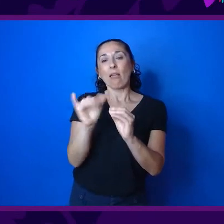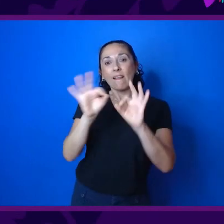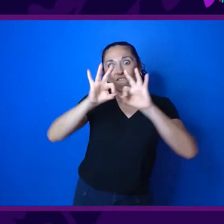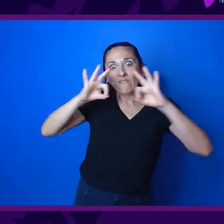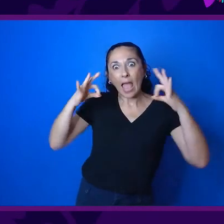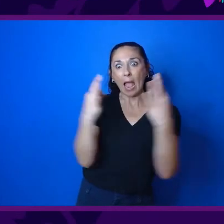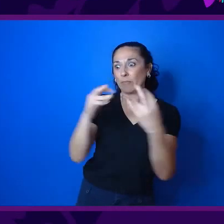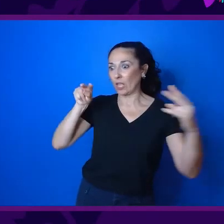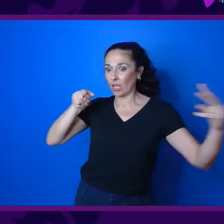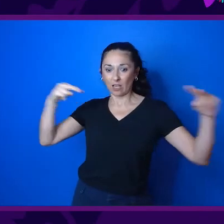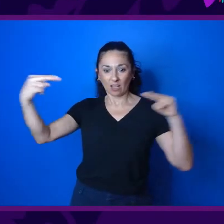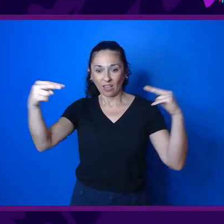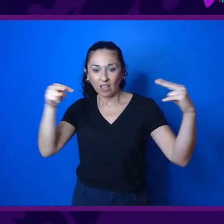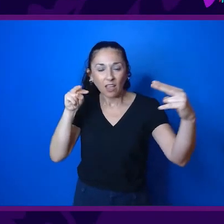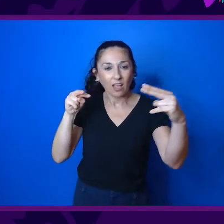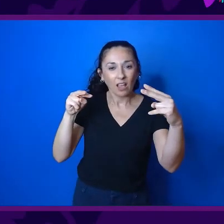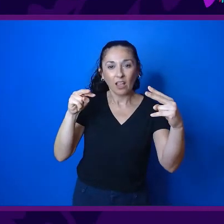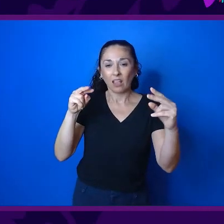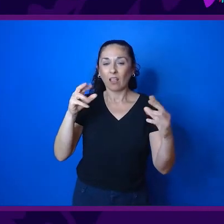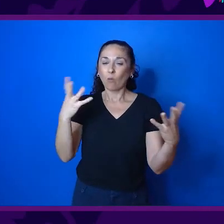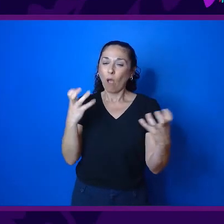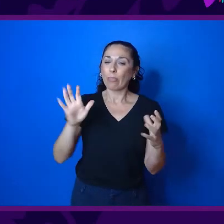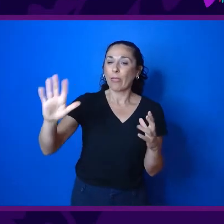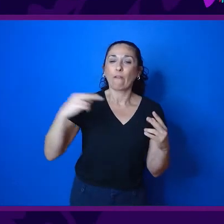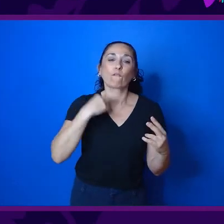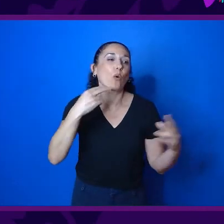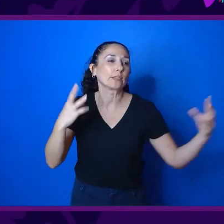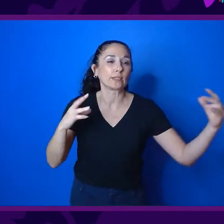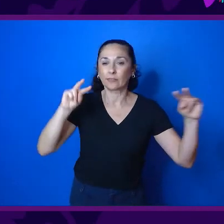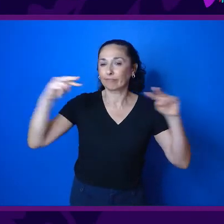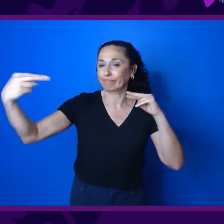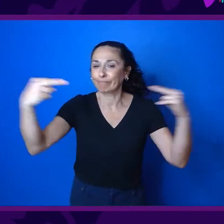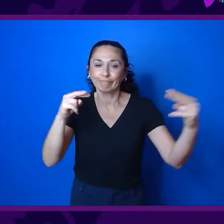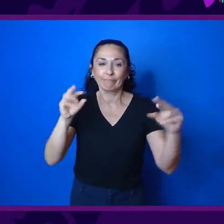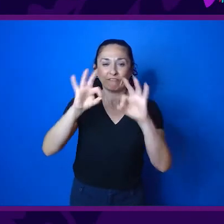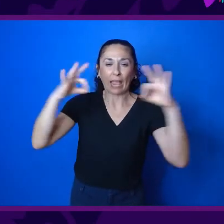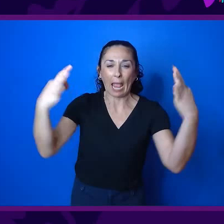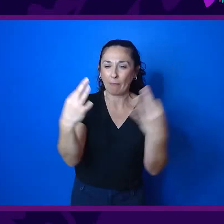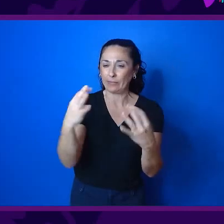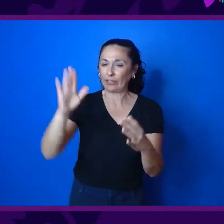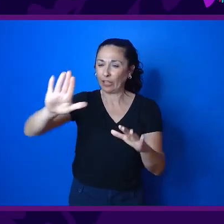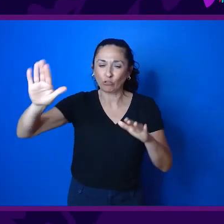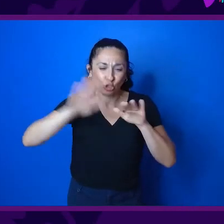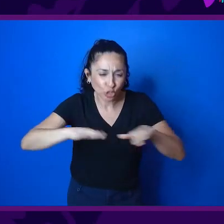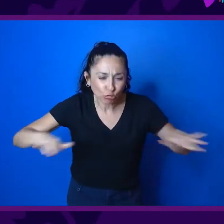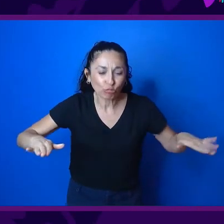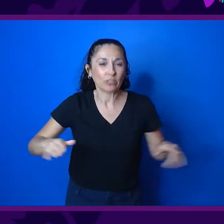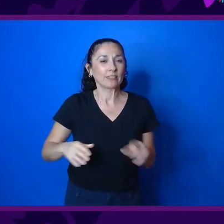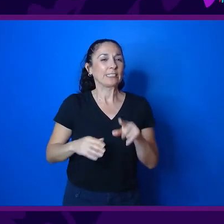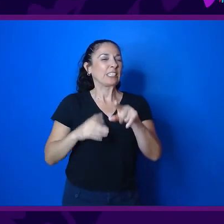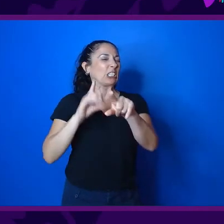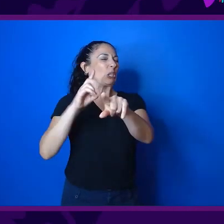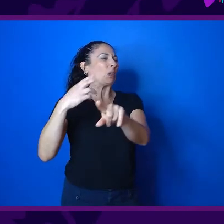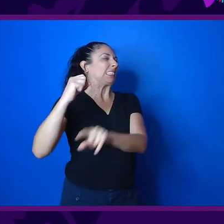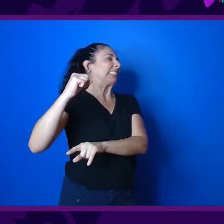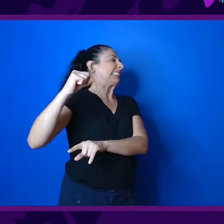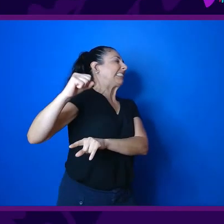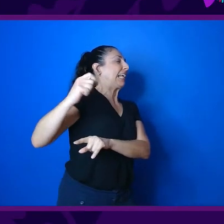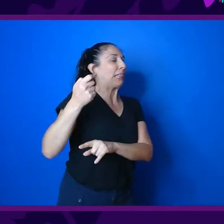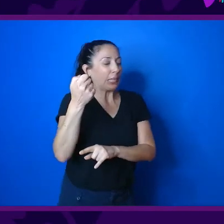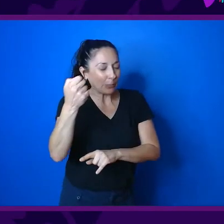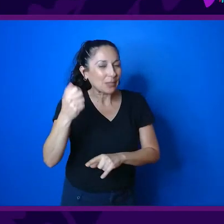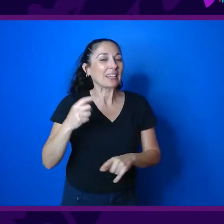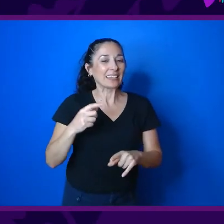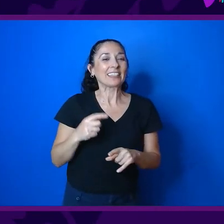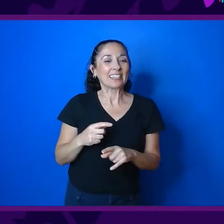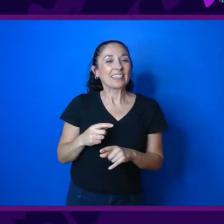incorporate the voices of her children and the experiences. Dolores did fight it a little bit. Dolores, to her credit,